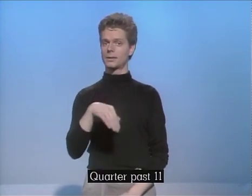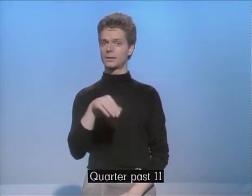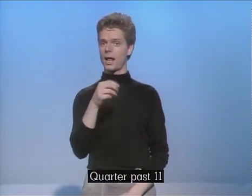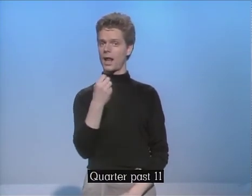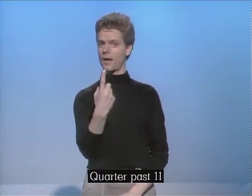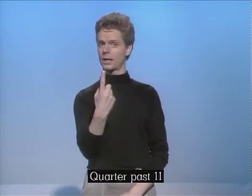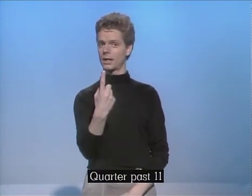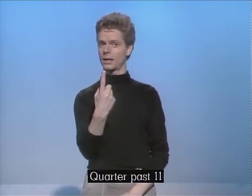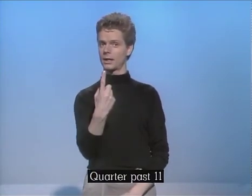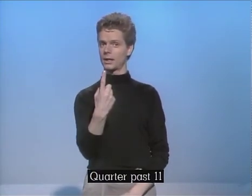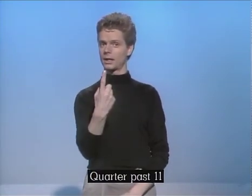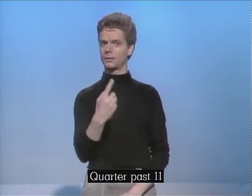11:15.